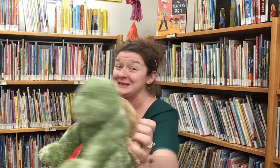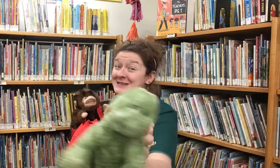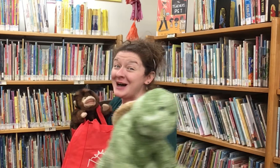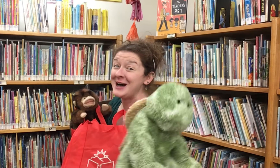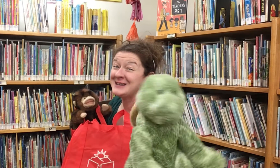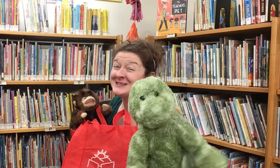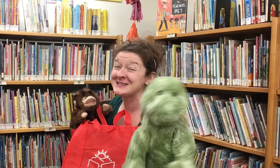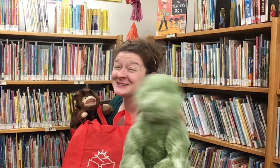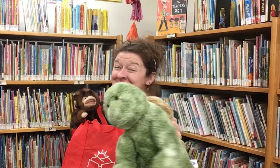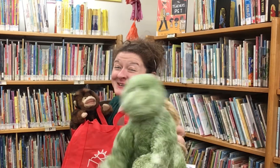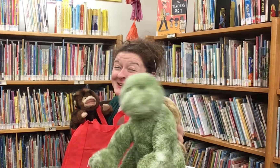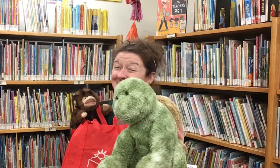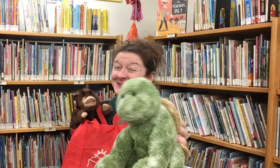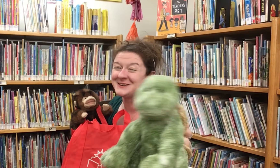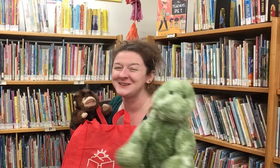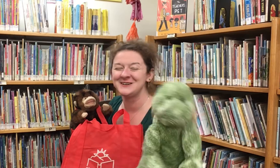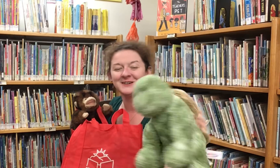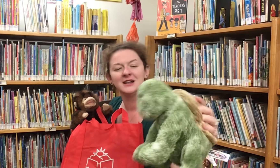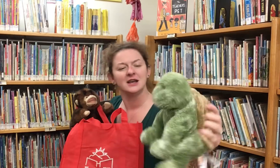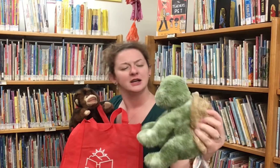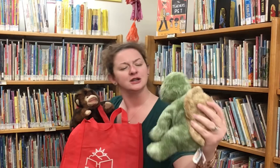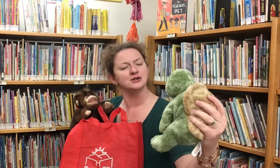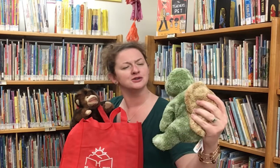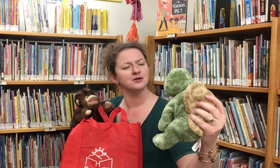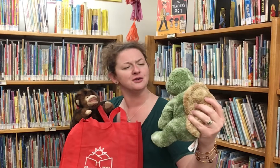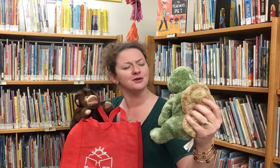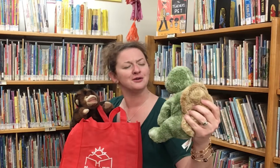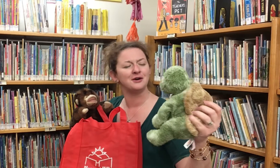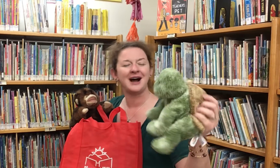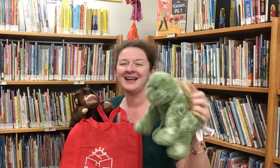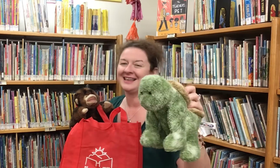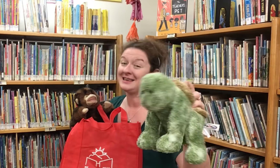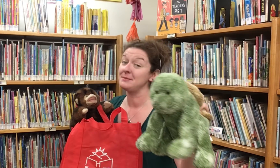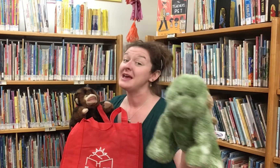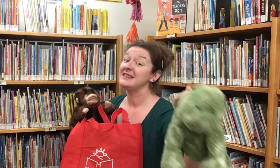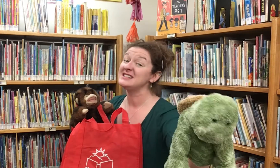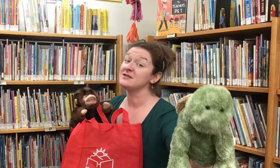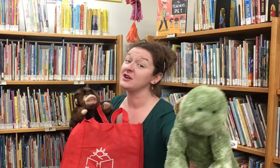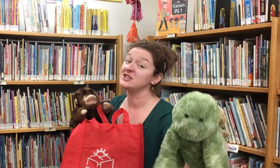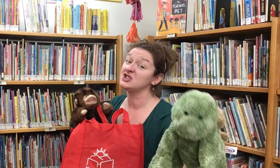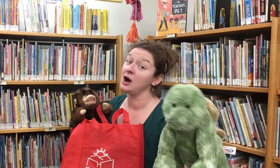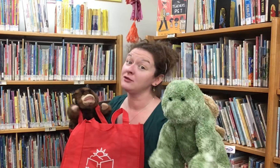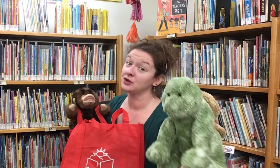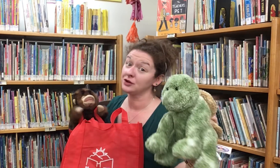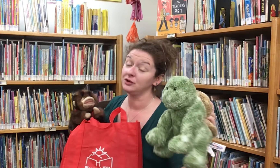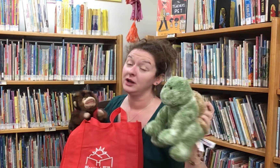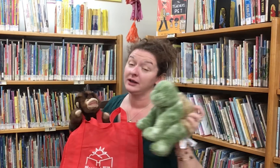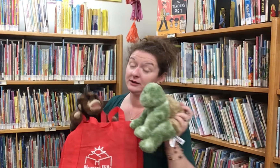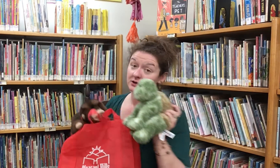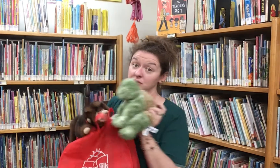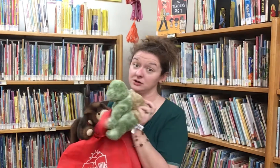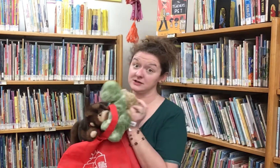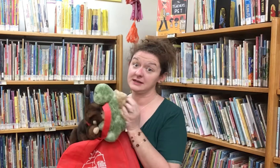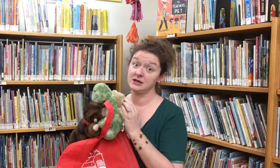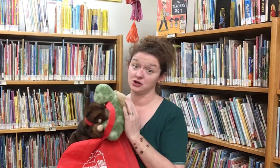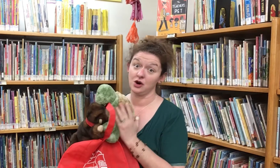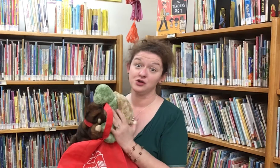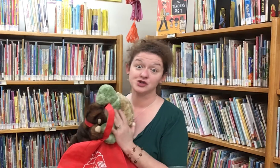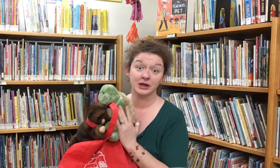a turtle. Turtle. I like him. This is a very soft turtle. Now, turtles in nature are usually